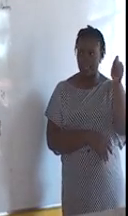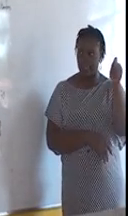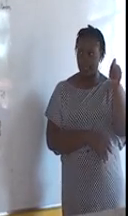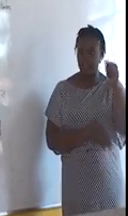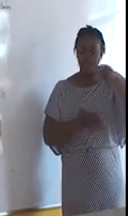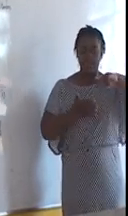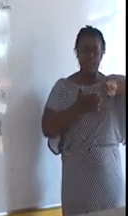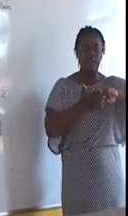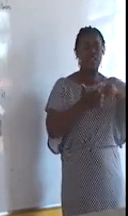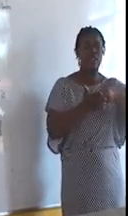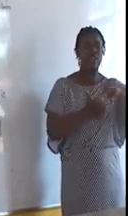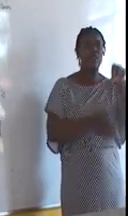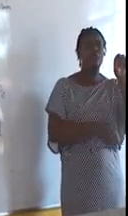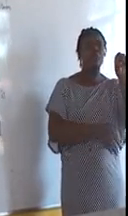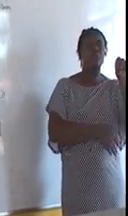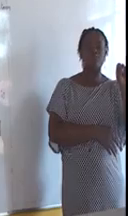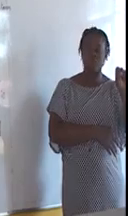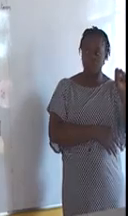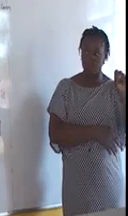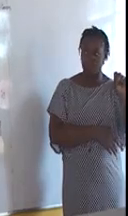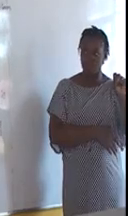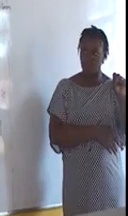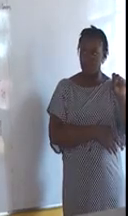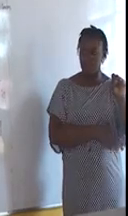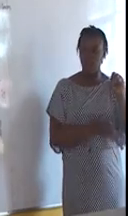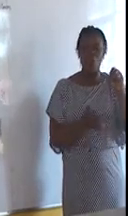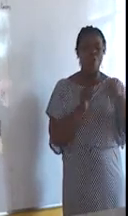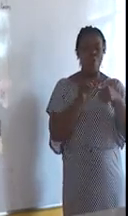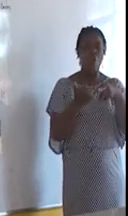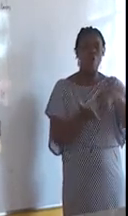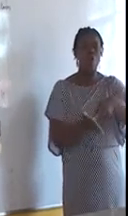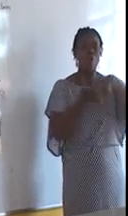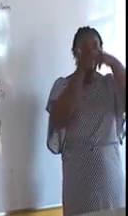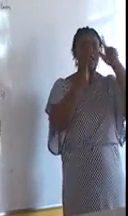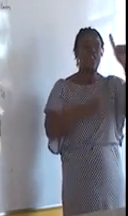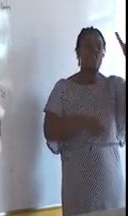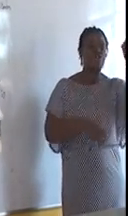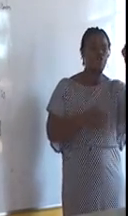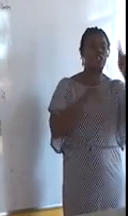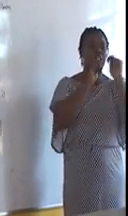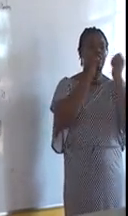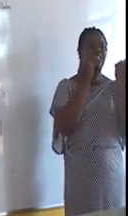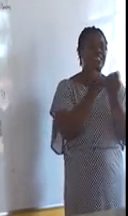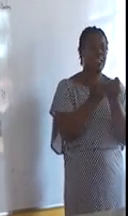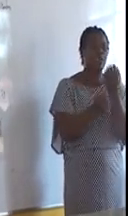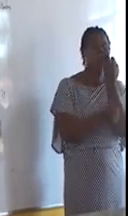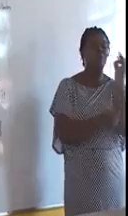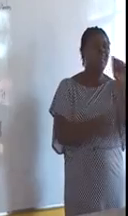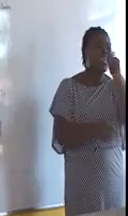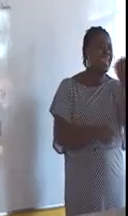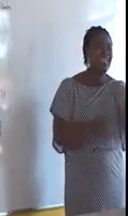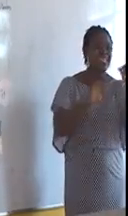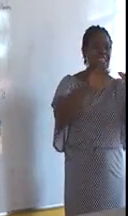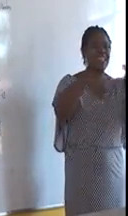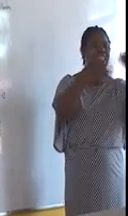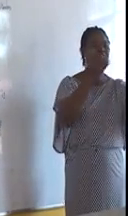The alphabet A in this formula represents the first term of any given sequence, the